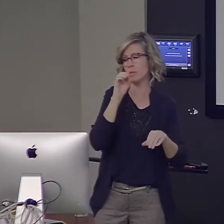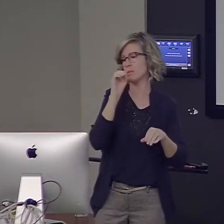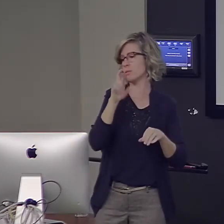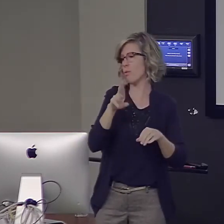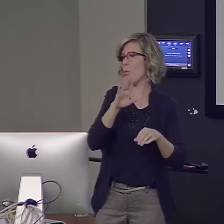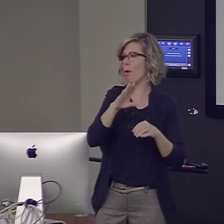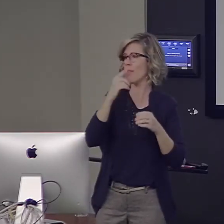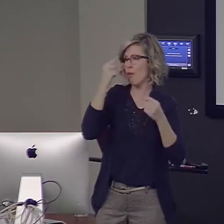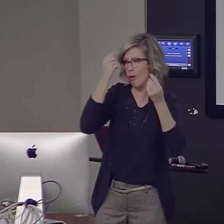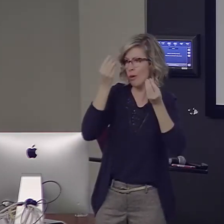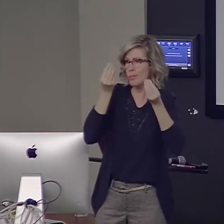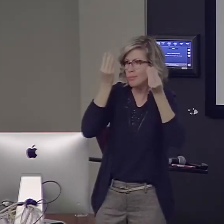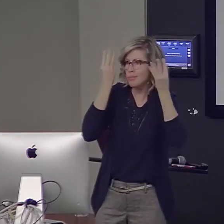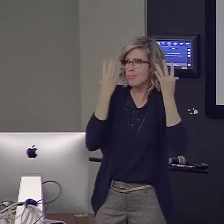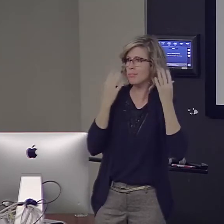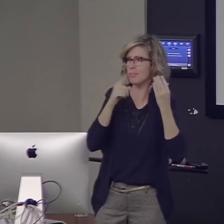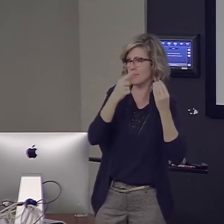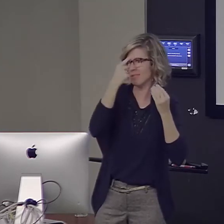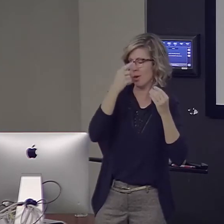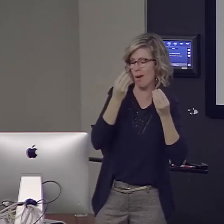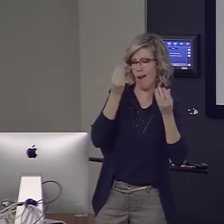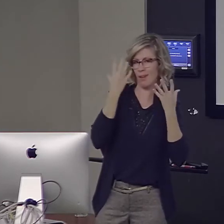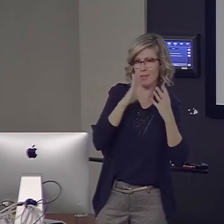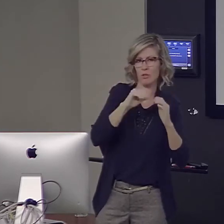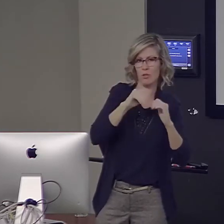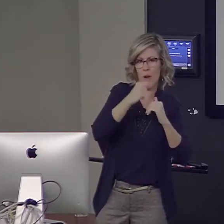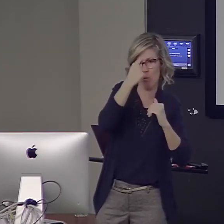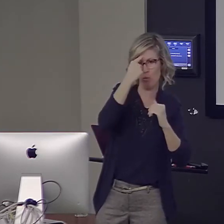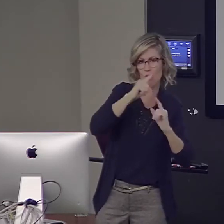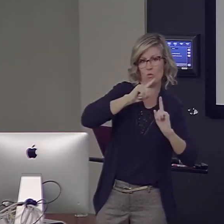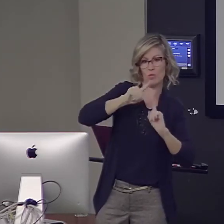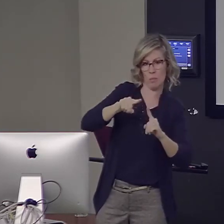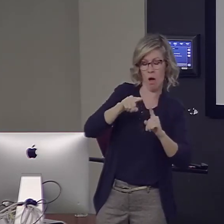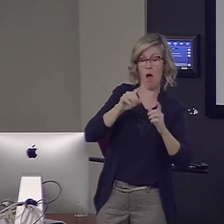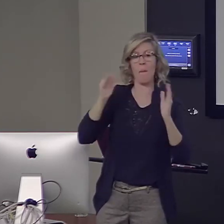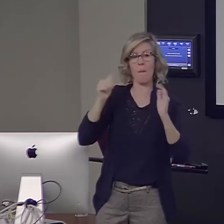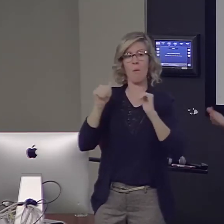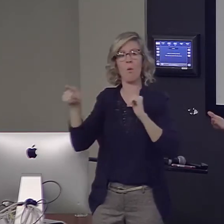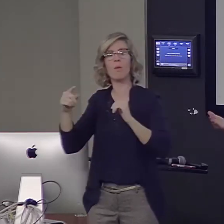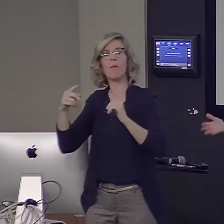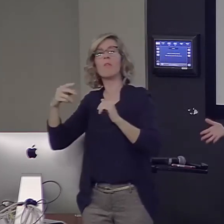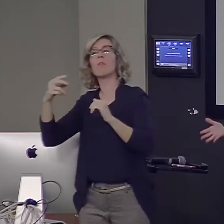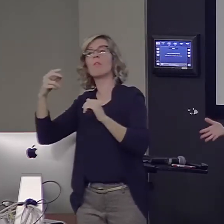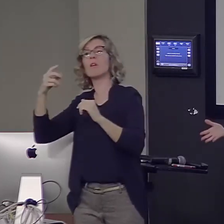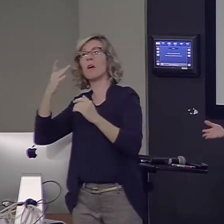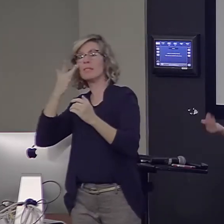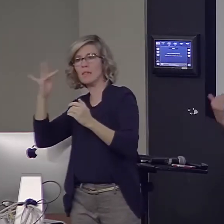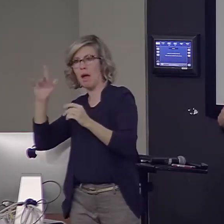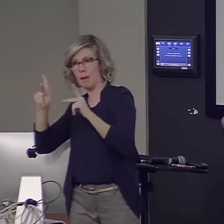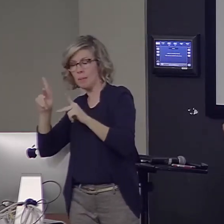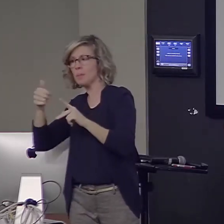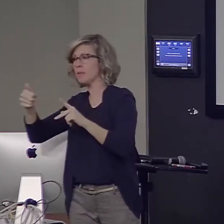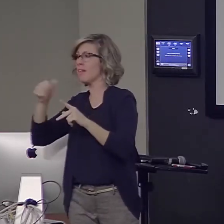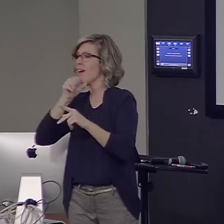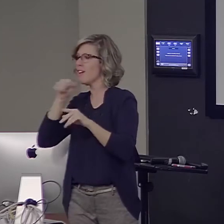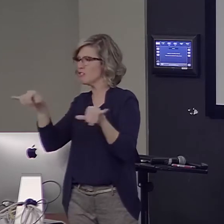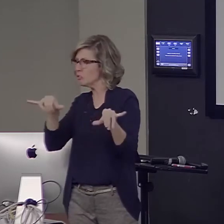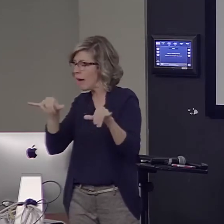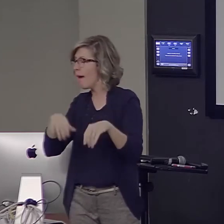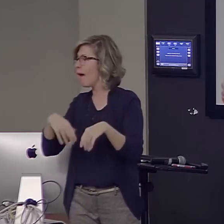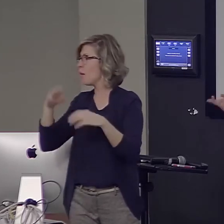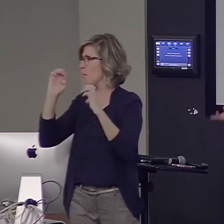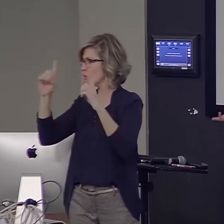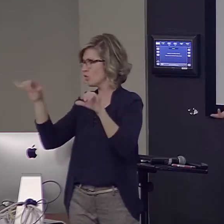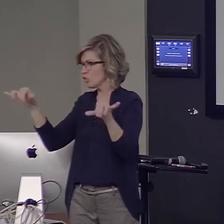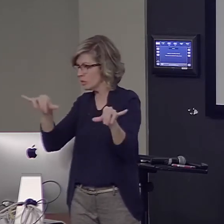neural responses in individuals who are blind to individuals who are sighted, who are age and education matched to the participants who are